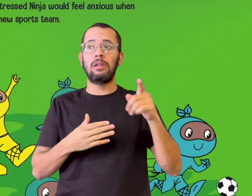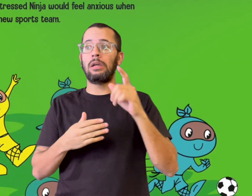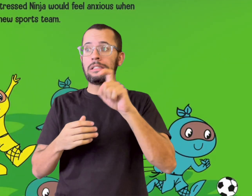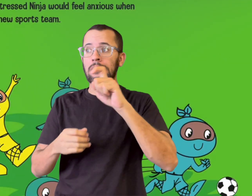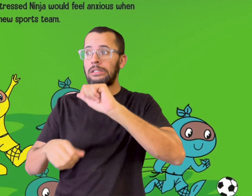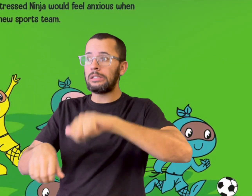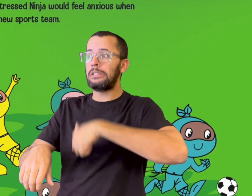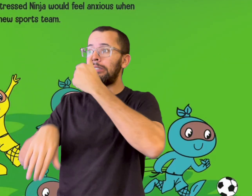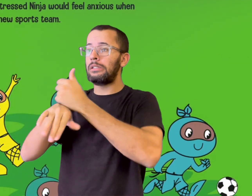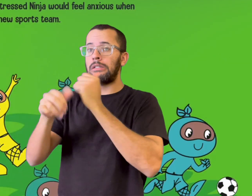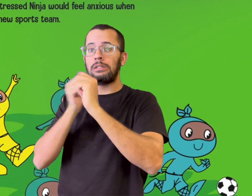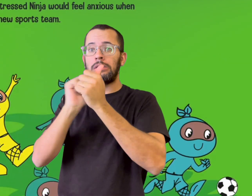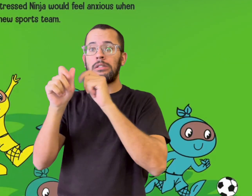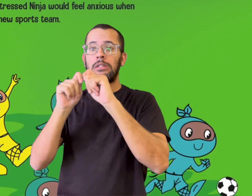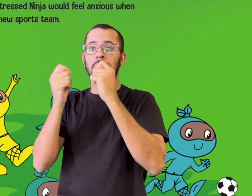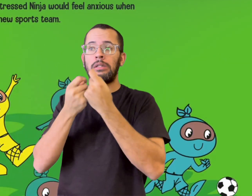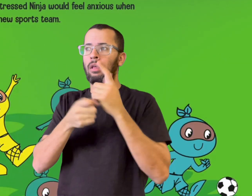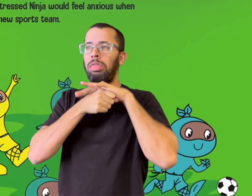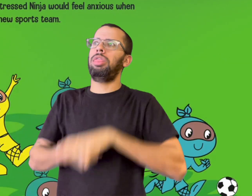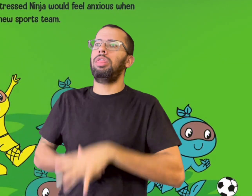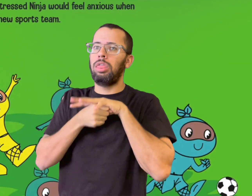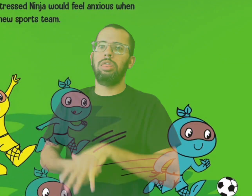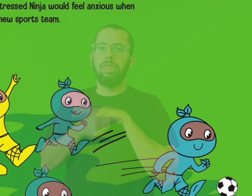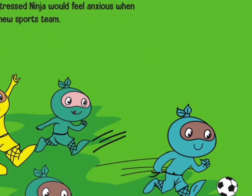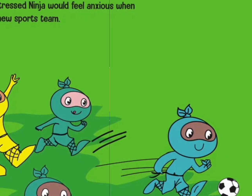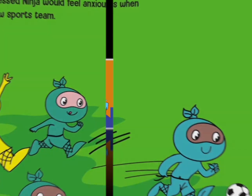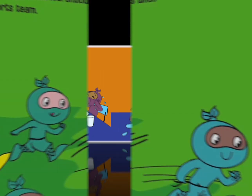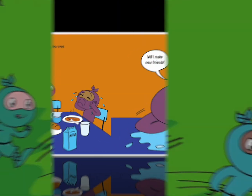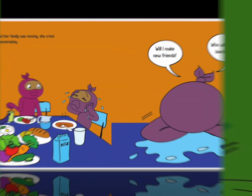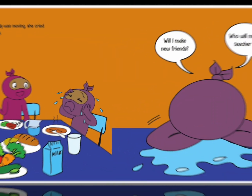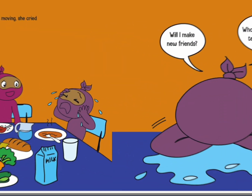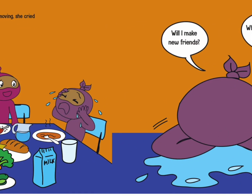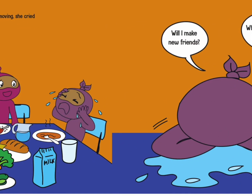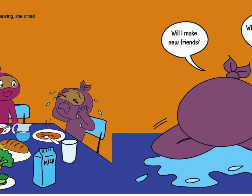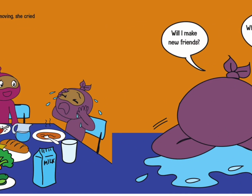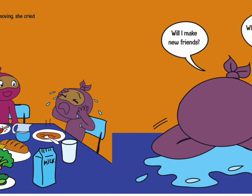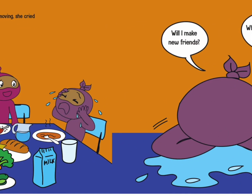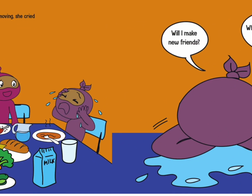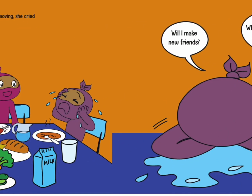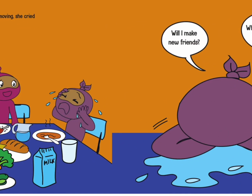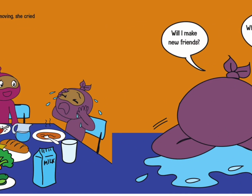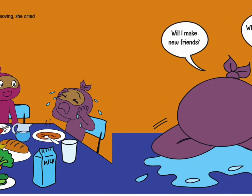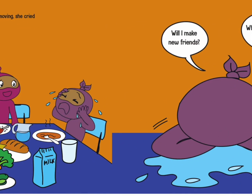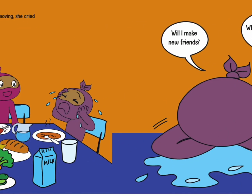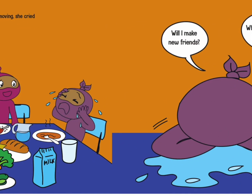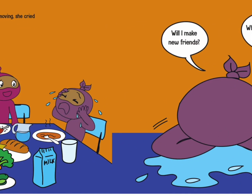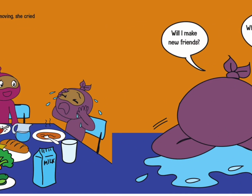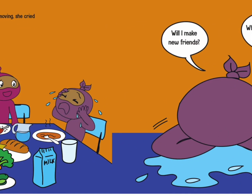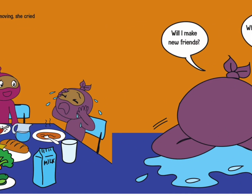For example, Stressed Ninja would feel anxious when starting on a new sports team.